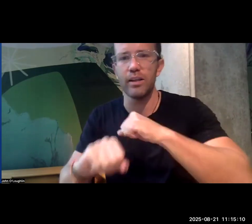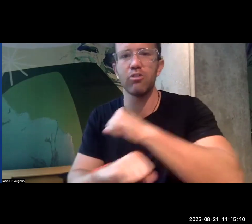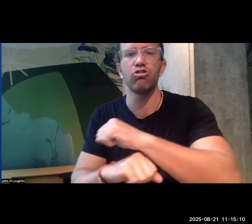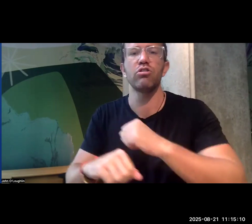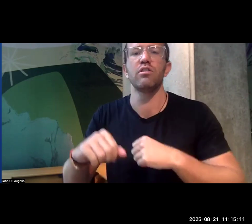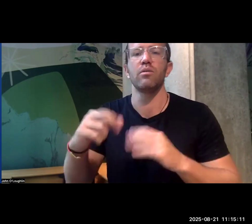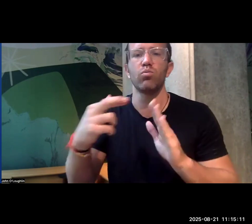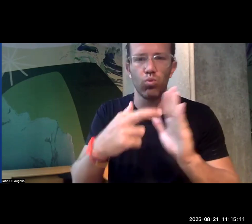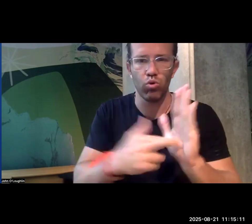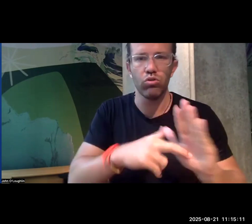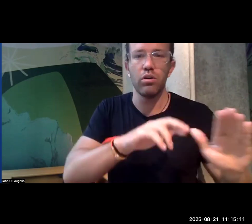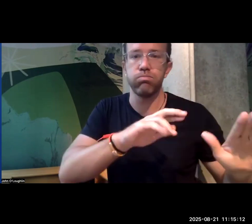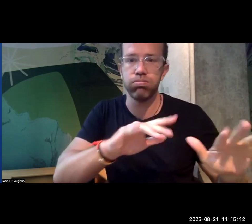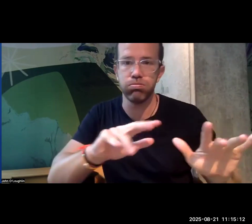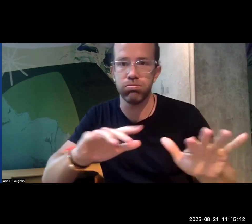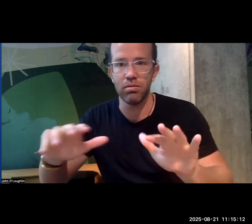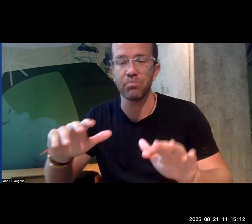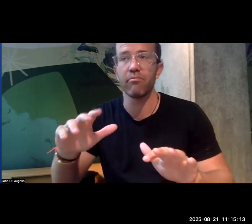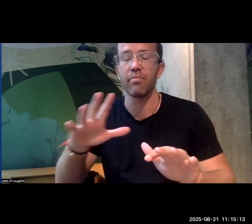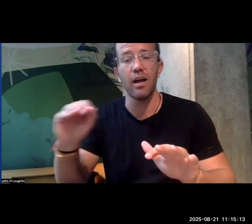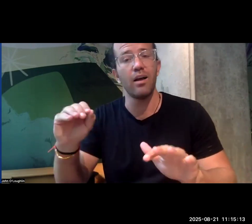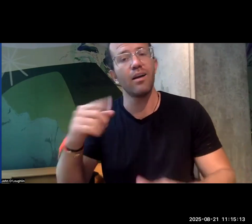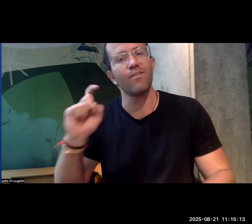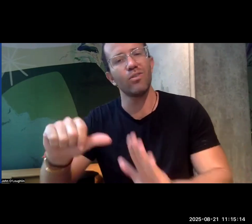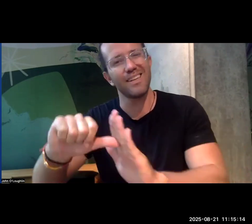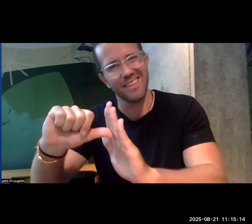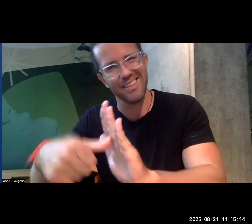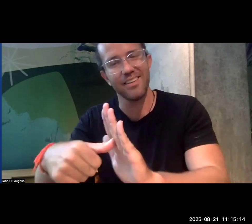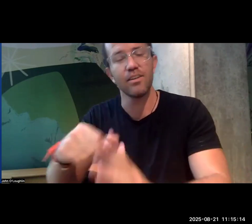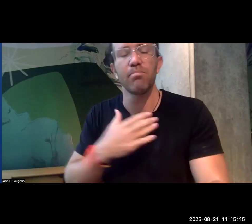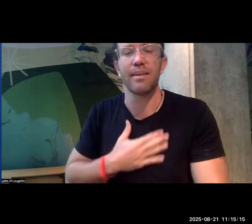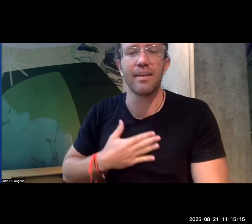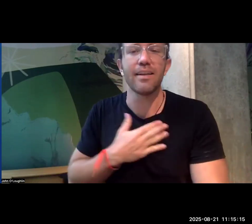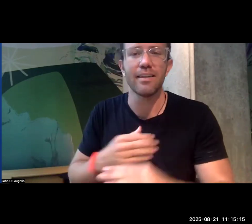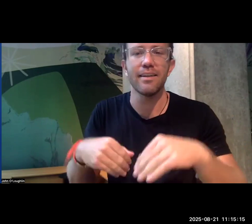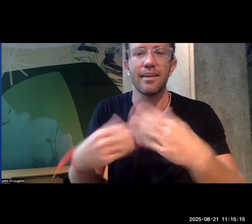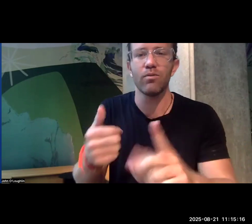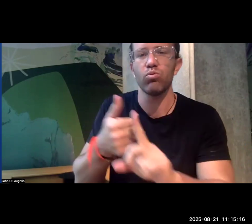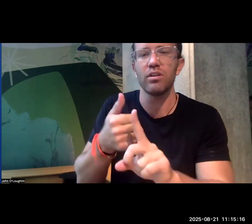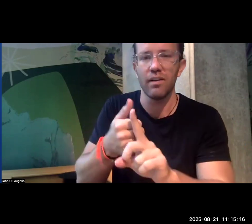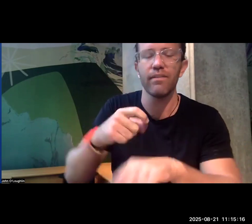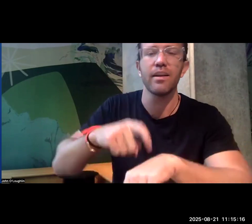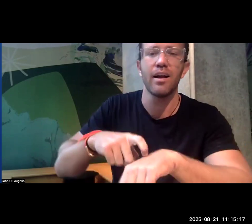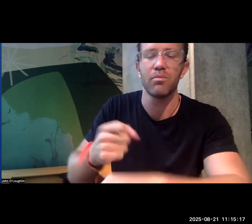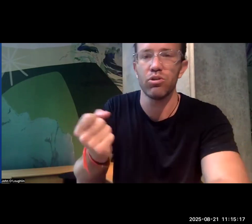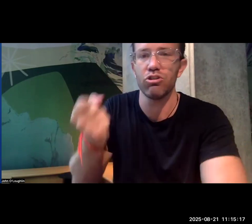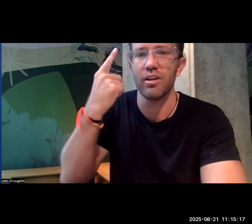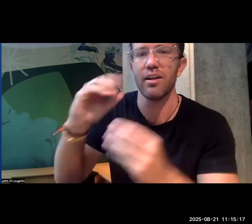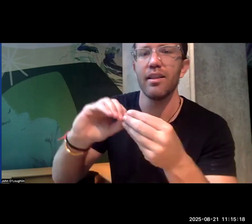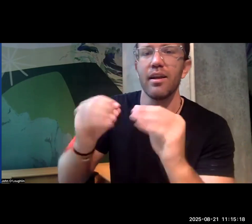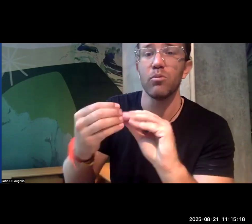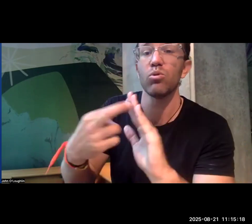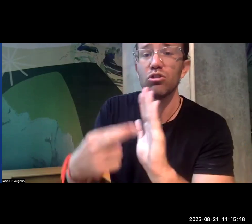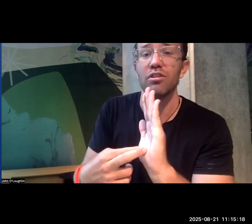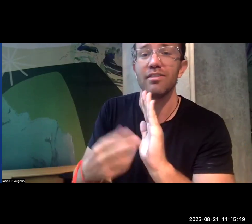the basics, the foundations, the rules, and everything that goes along with it. And I'll have to emphasize, please give yourself